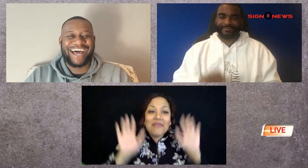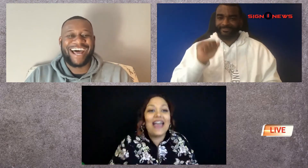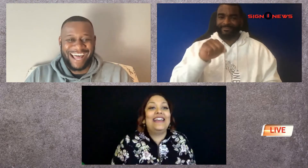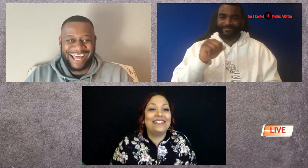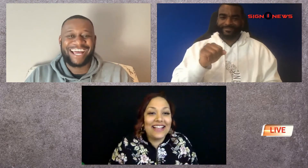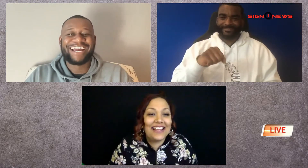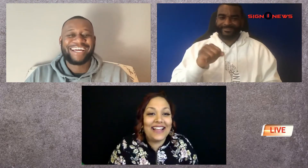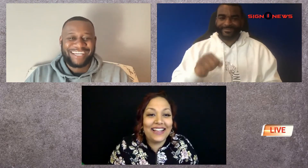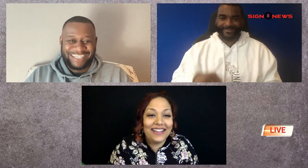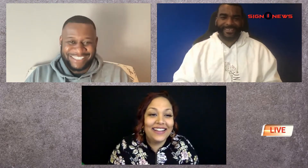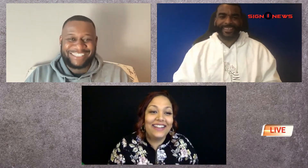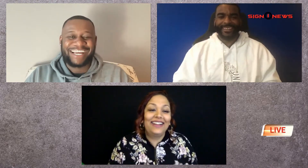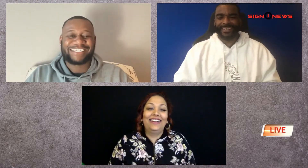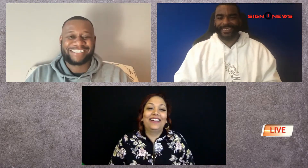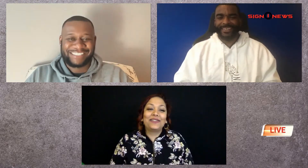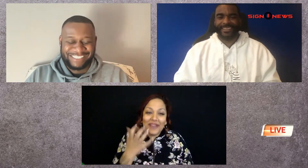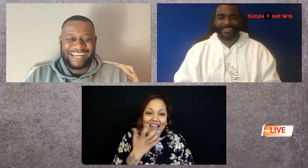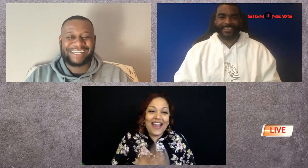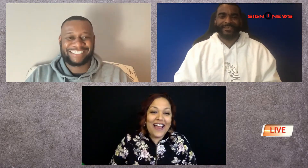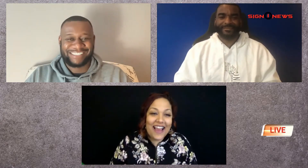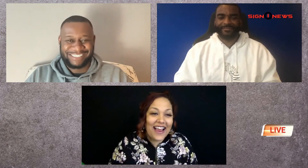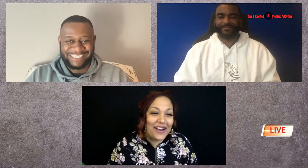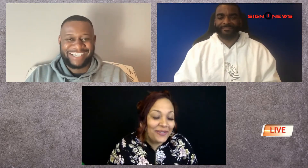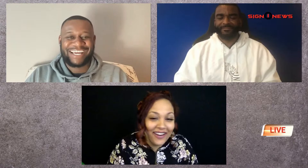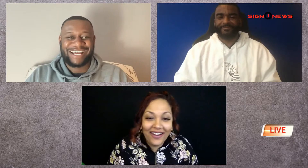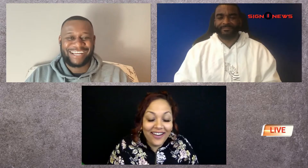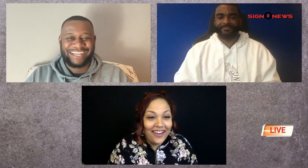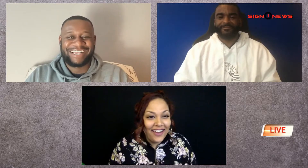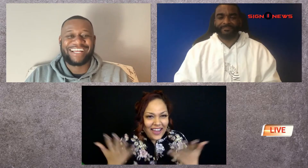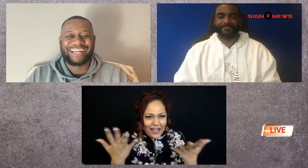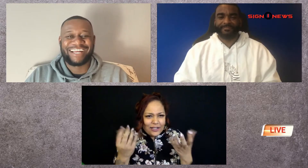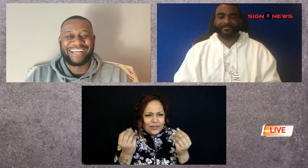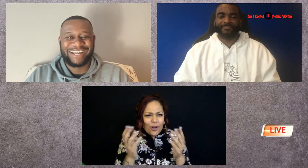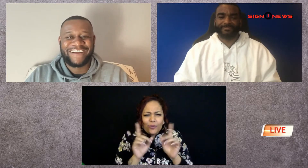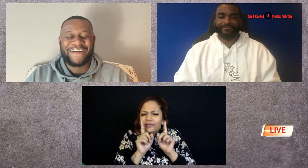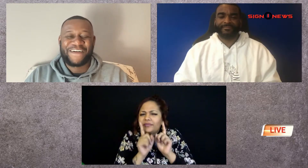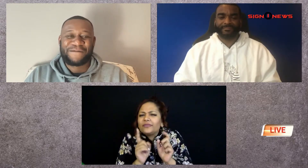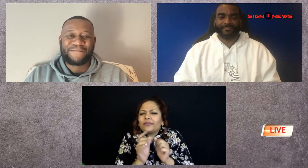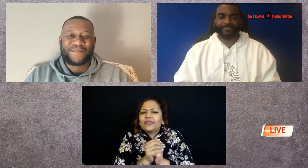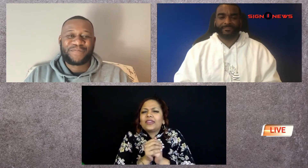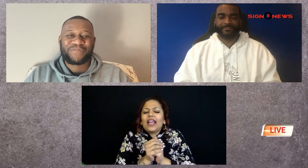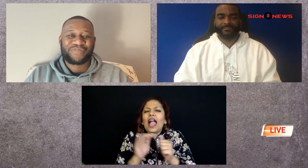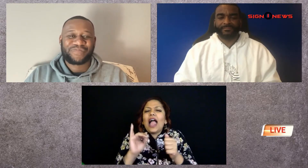Yay. Amazing. Yes.